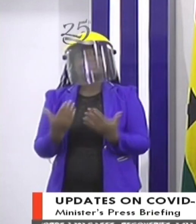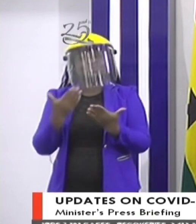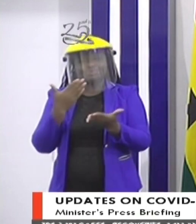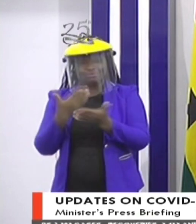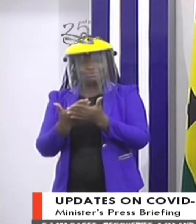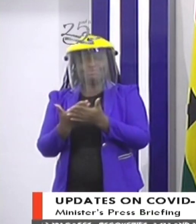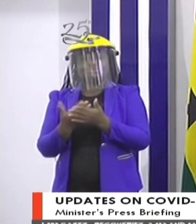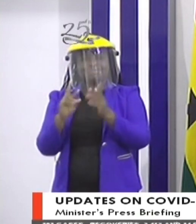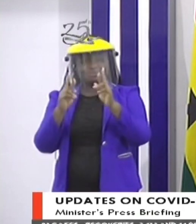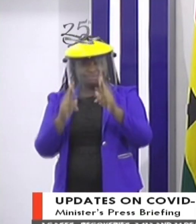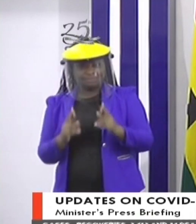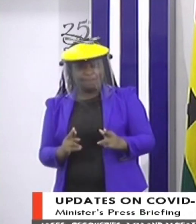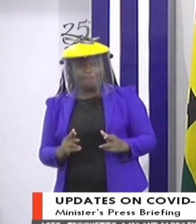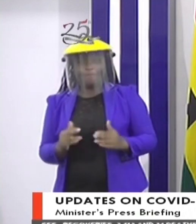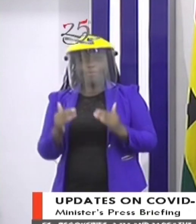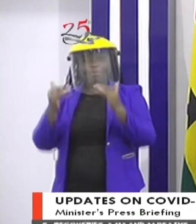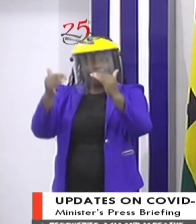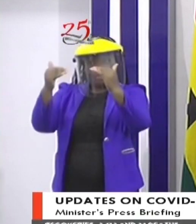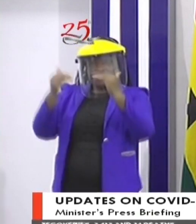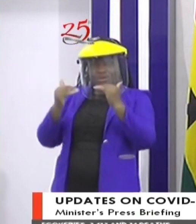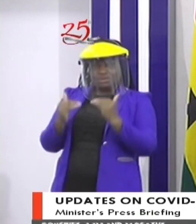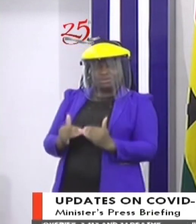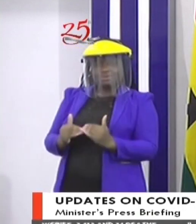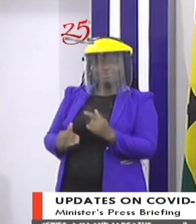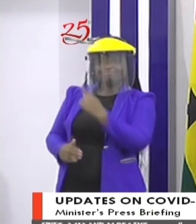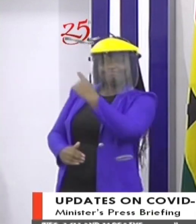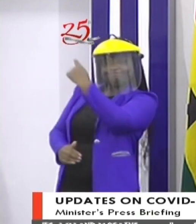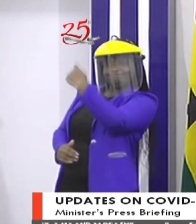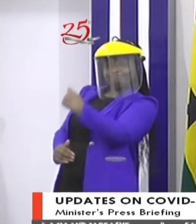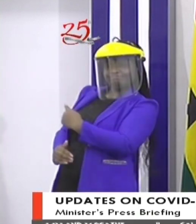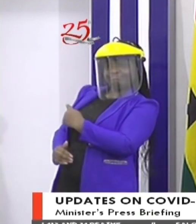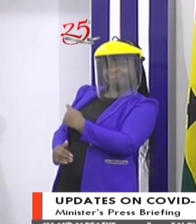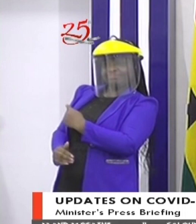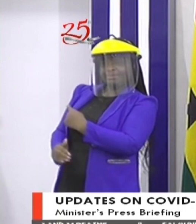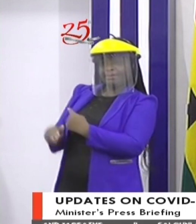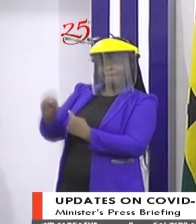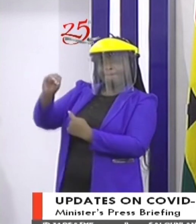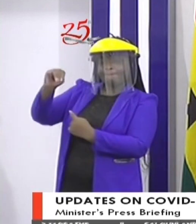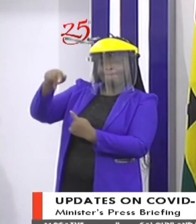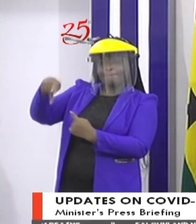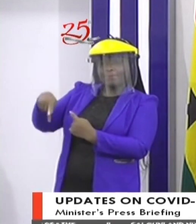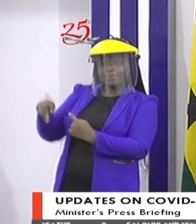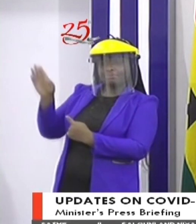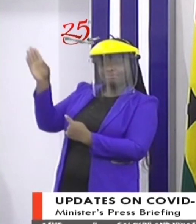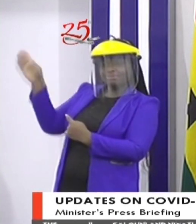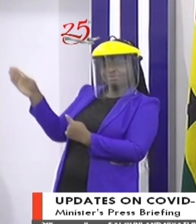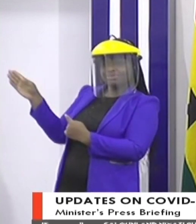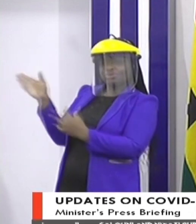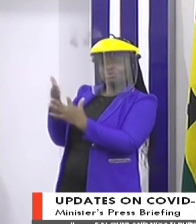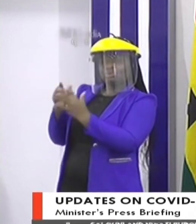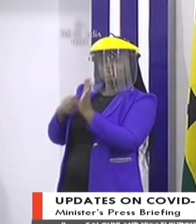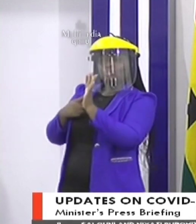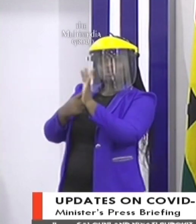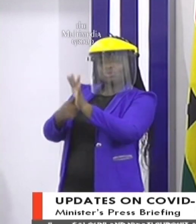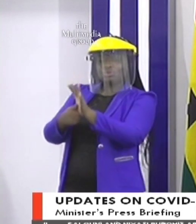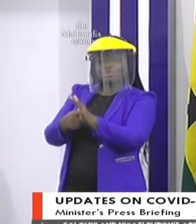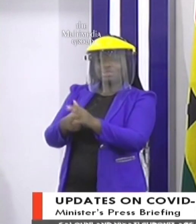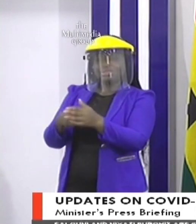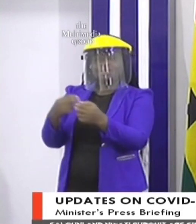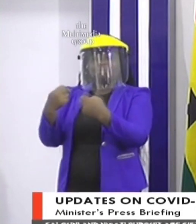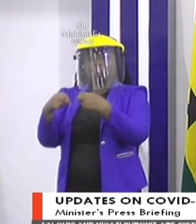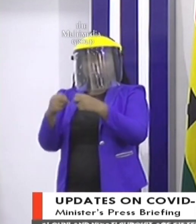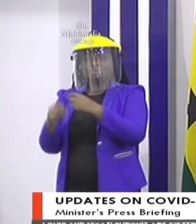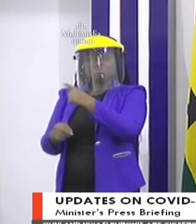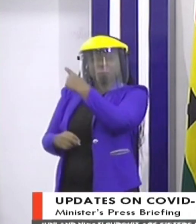results. The next few slides will provide the geographic distribution of the cases. We start